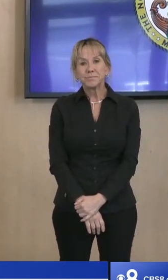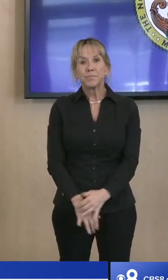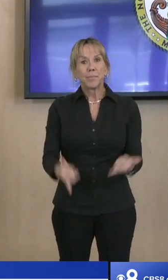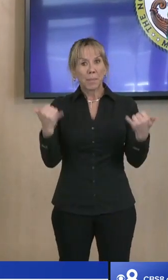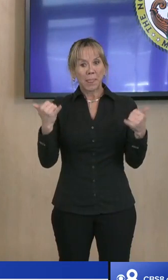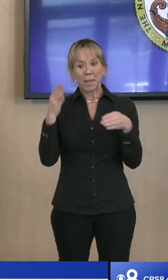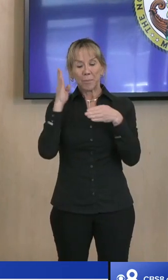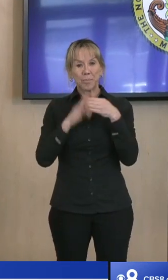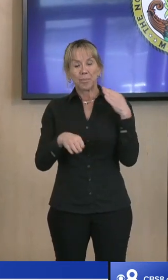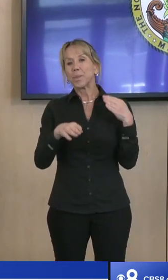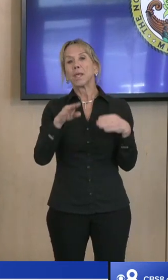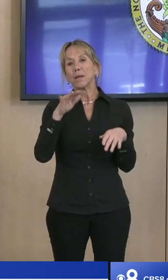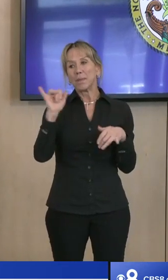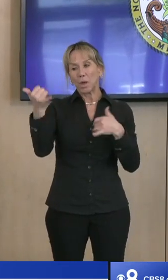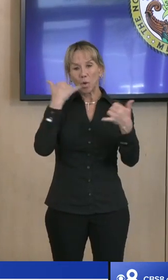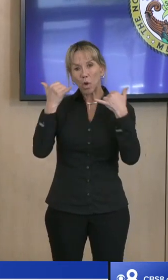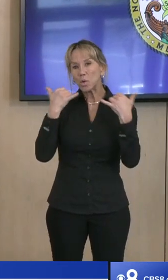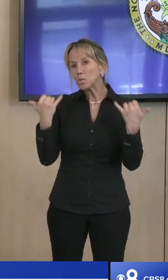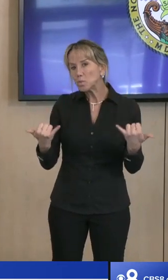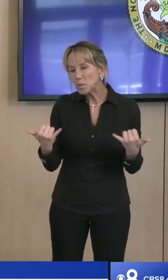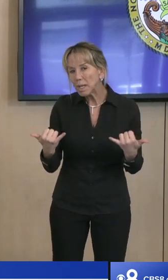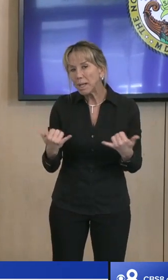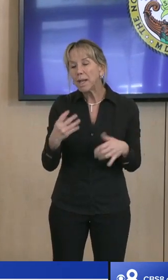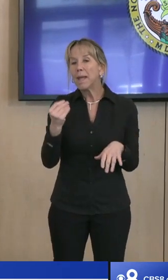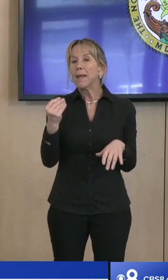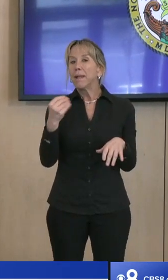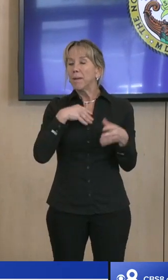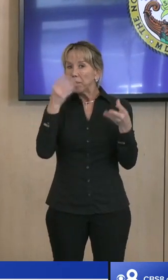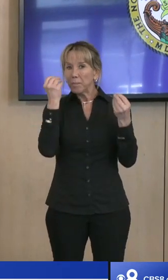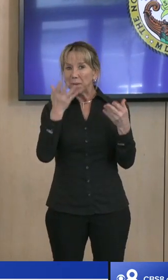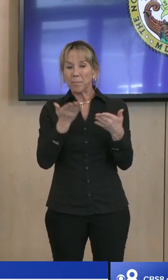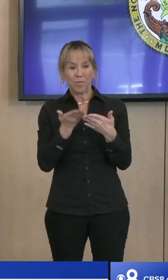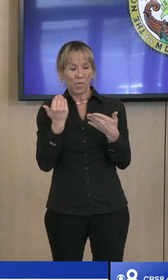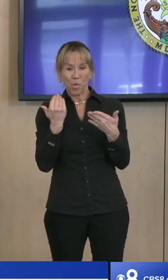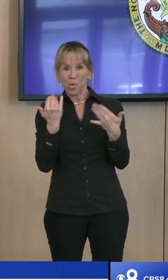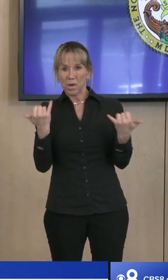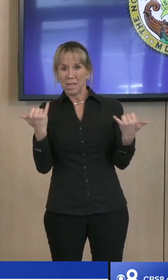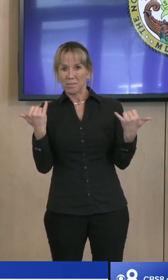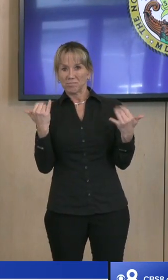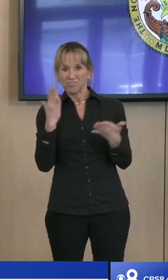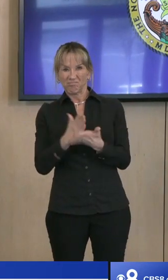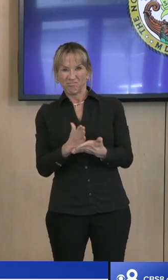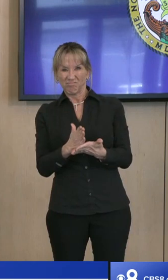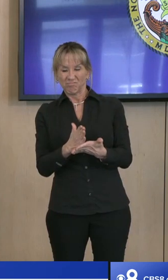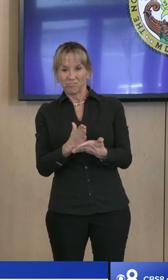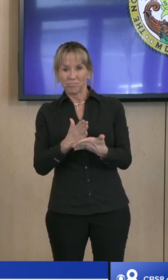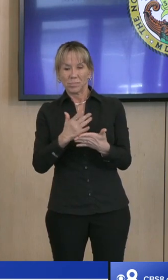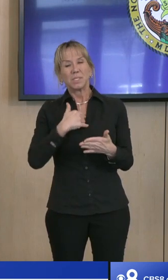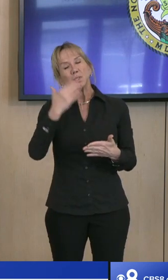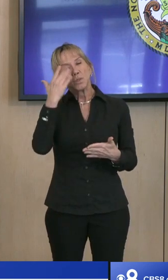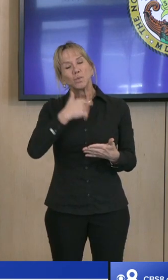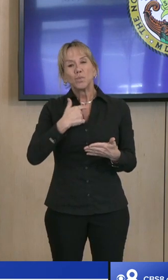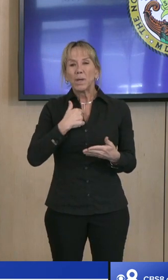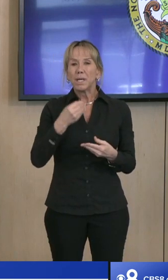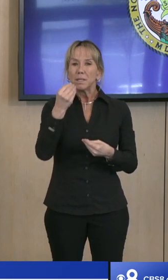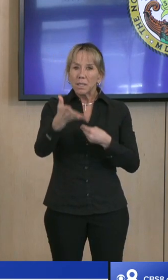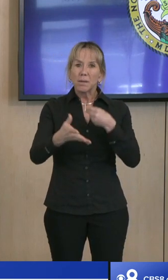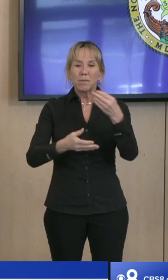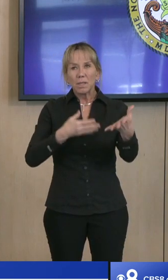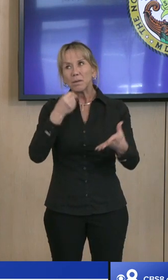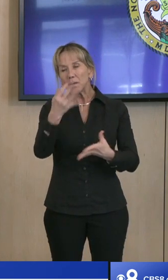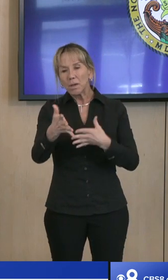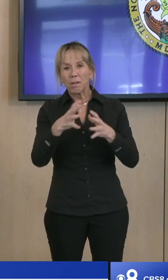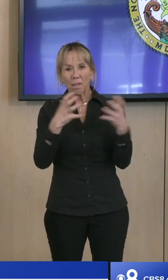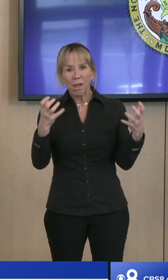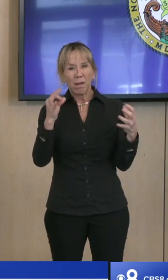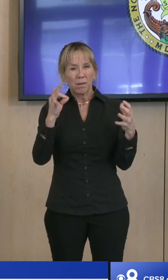That completes our media calls for today, but before we sign off, I know we've been sharing a lot of grim news over the last